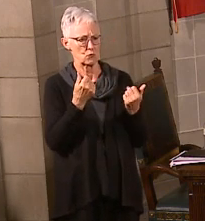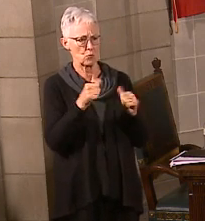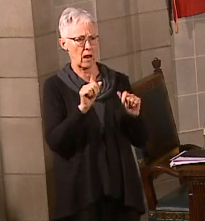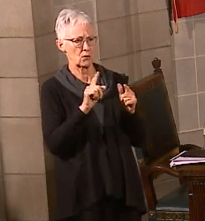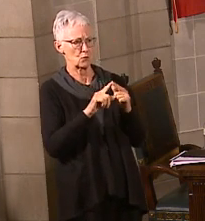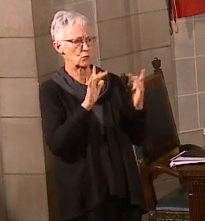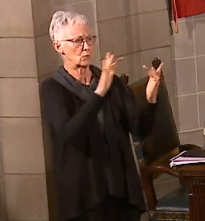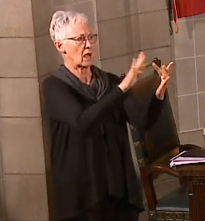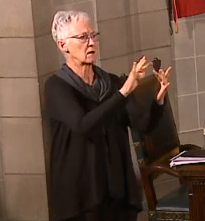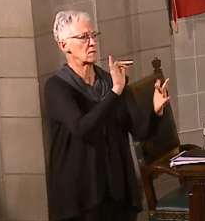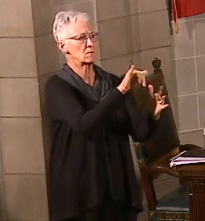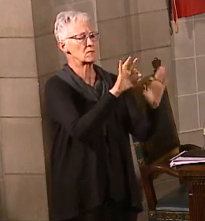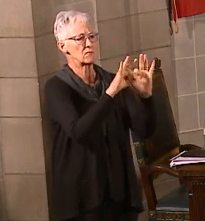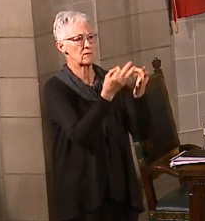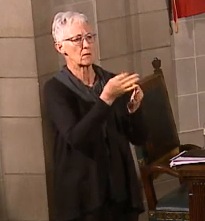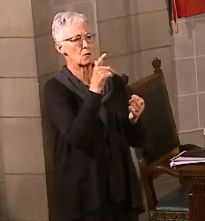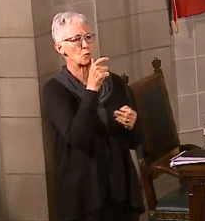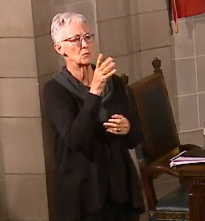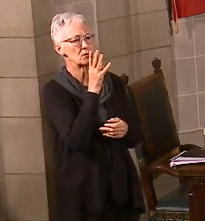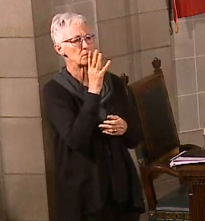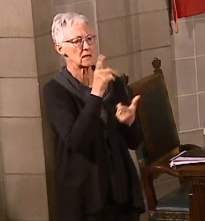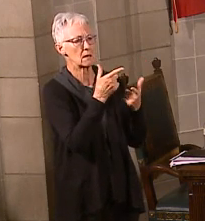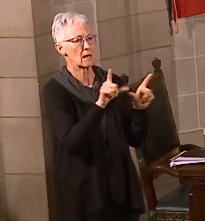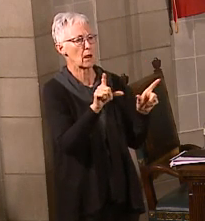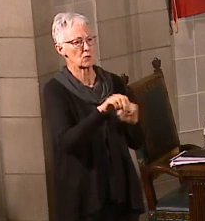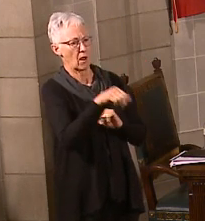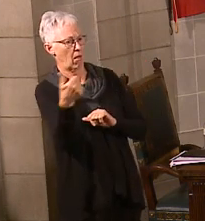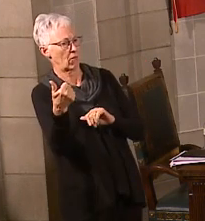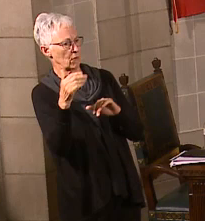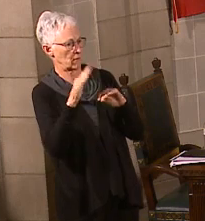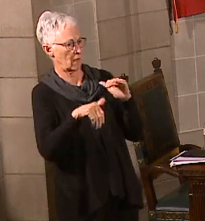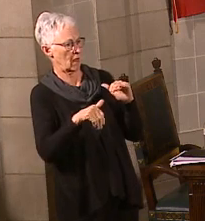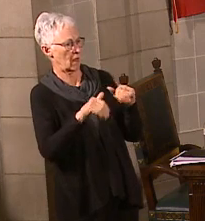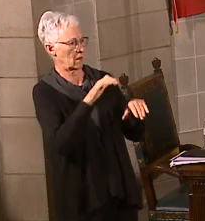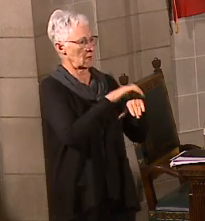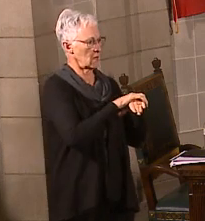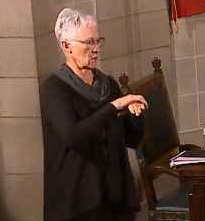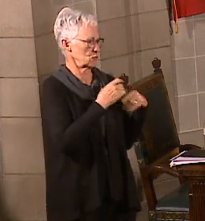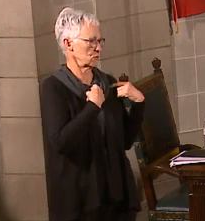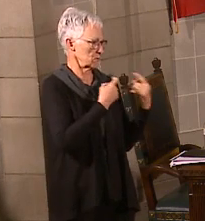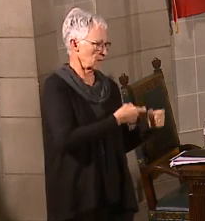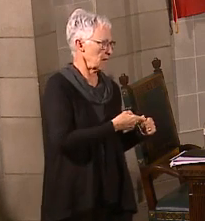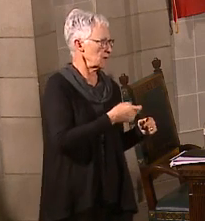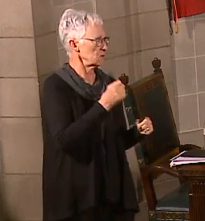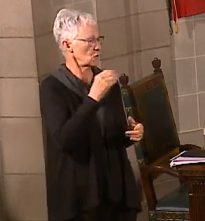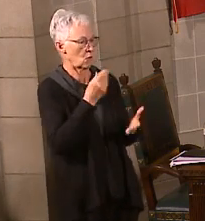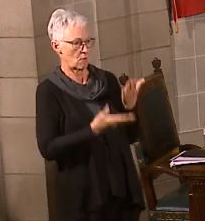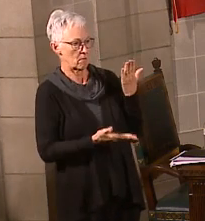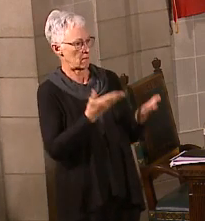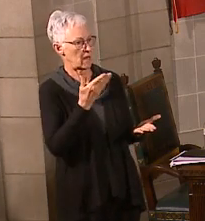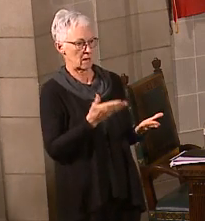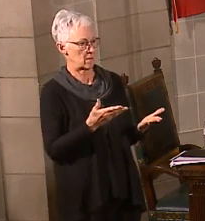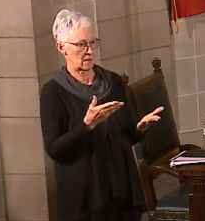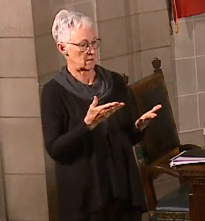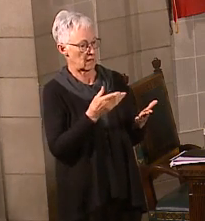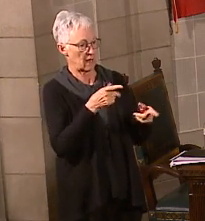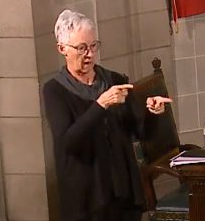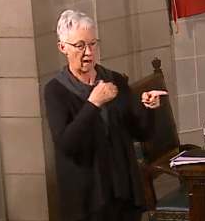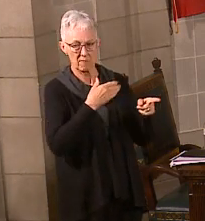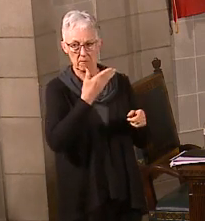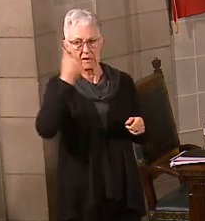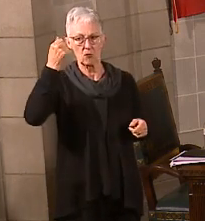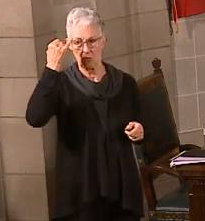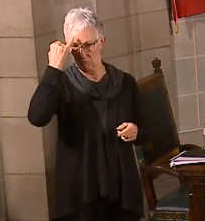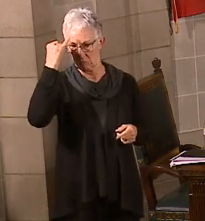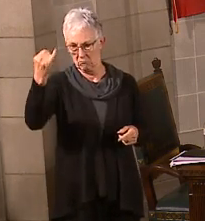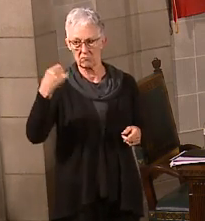and also communicating a way that is going to be more effective than maybe what I was doing through Stay Home, Stay Healthy, Stay Connected. So